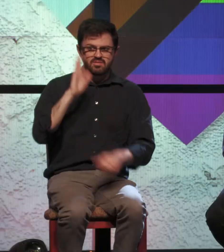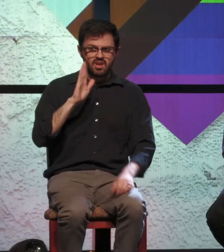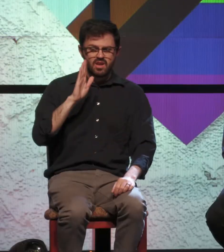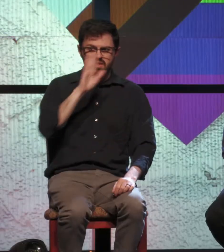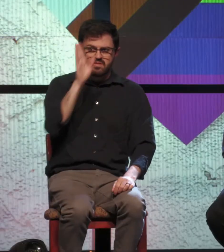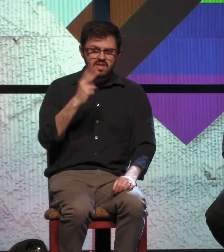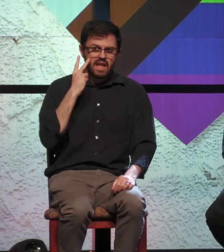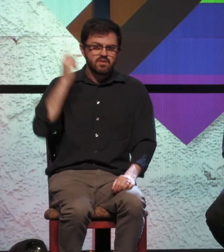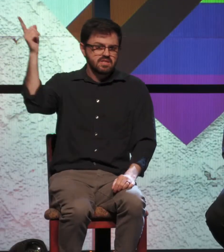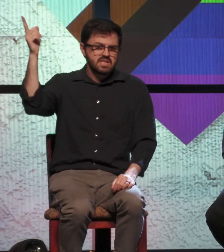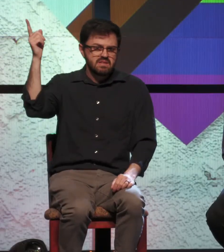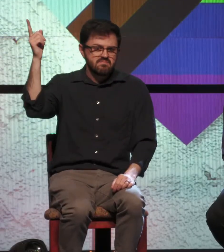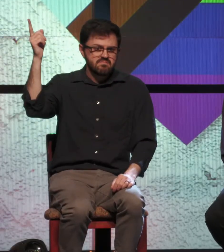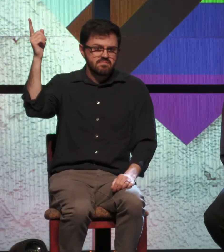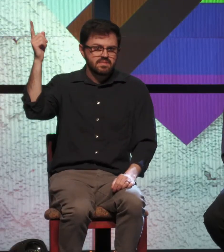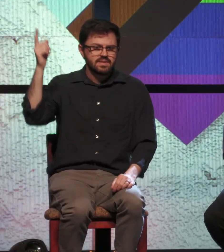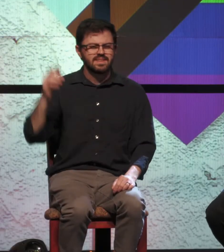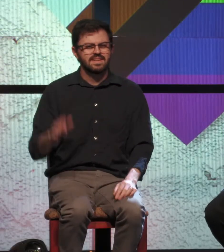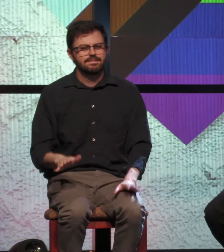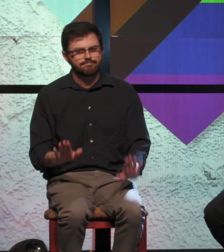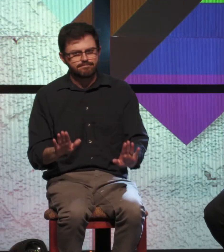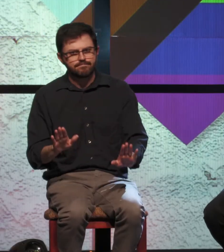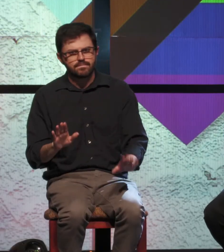says brothers and sisters.